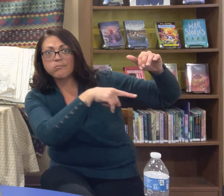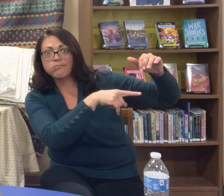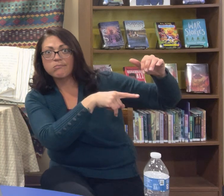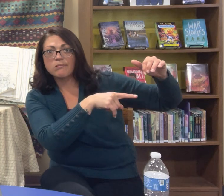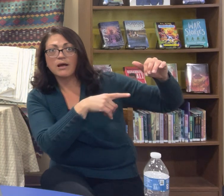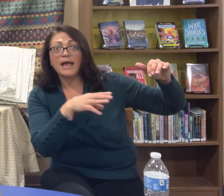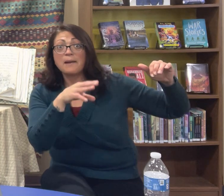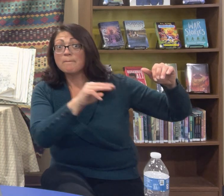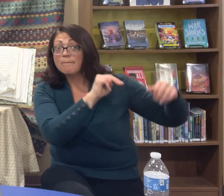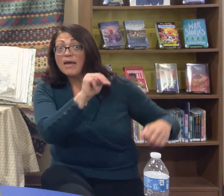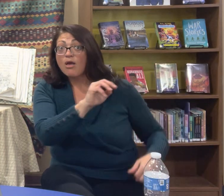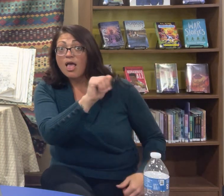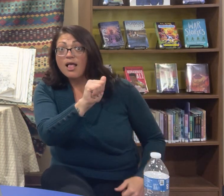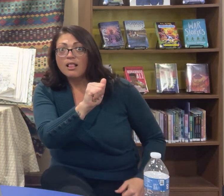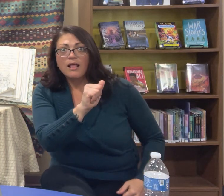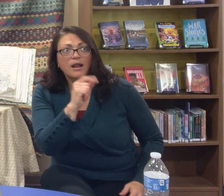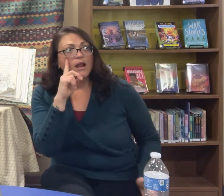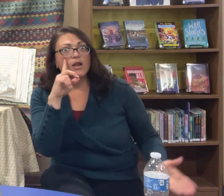caught Mary's eye.